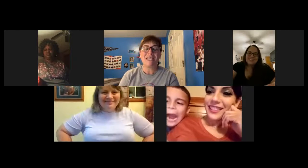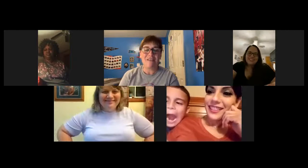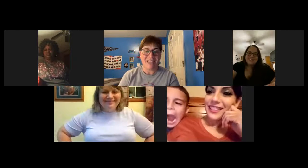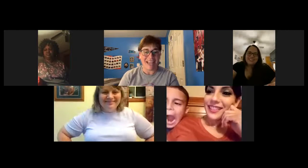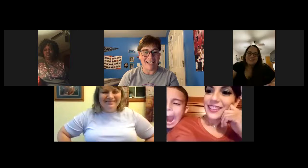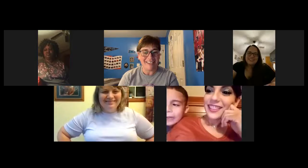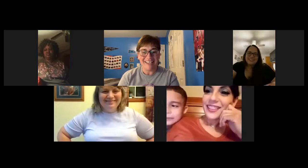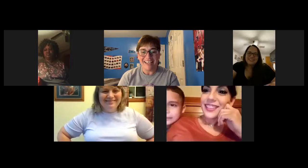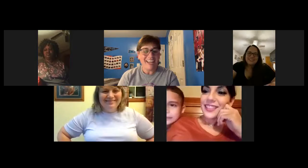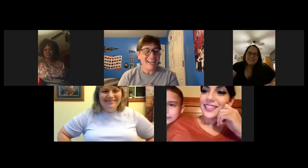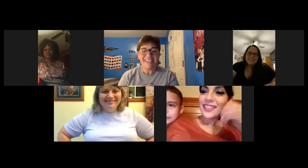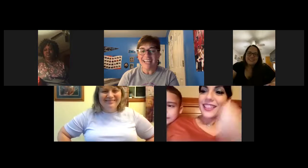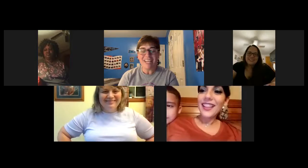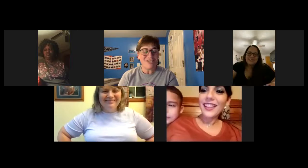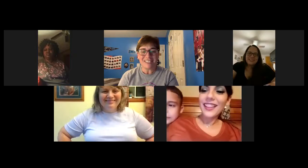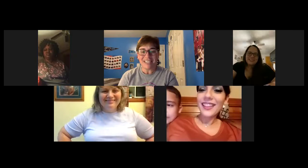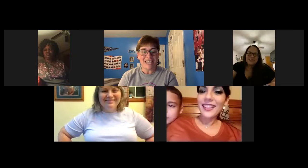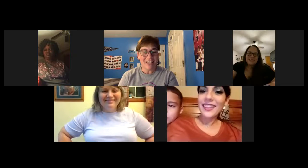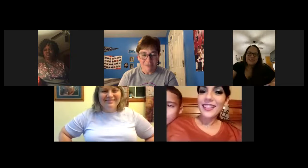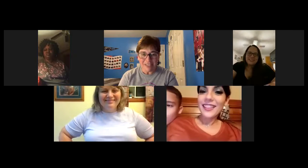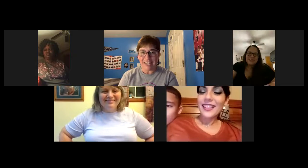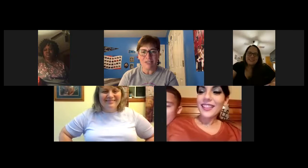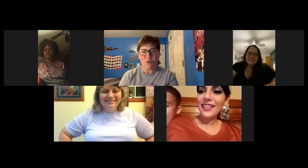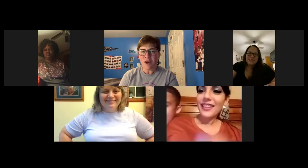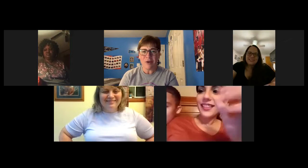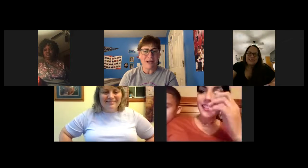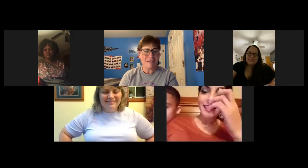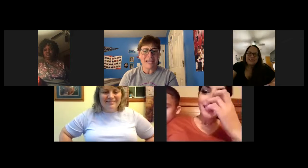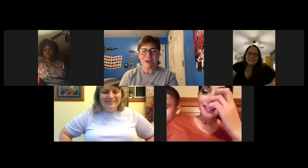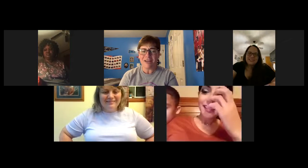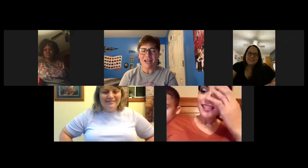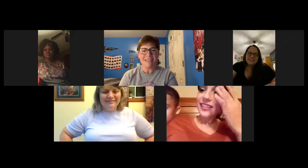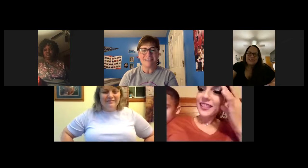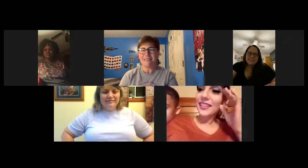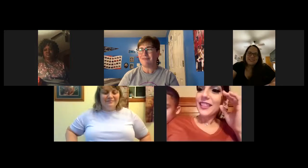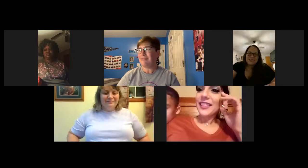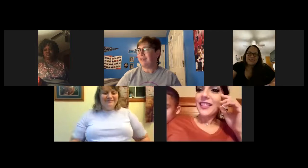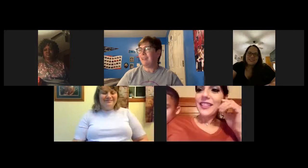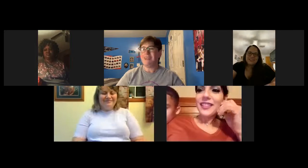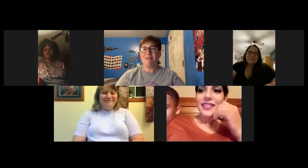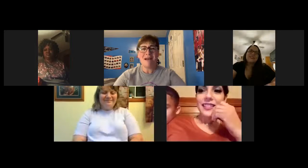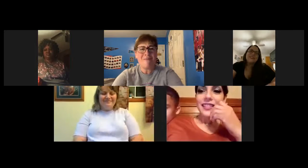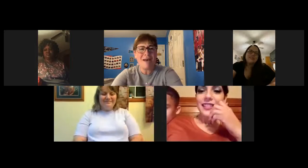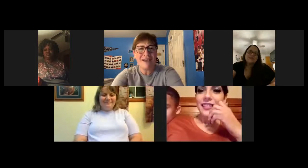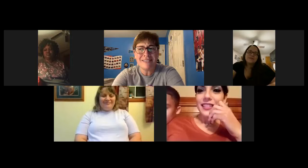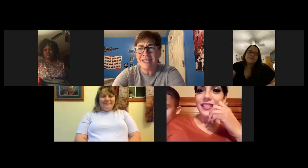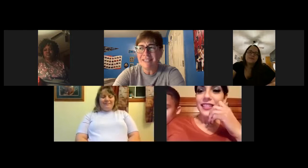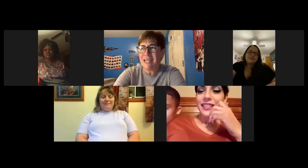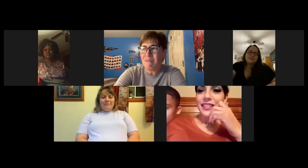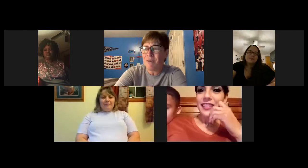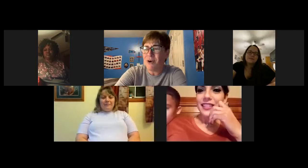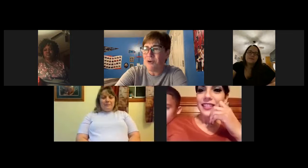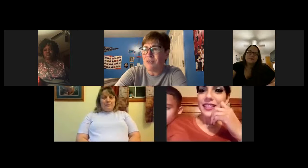would love that. He loves it. He's walking around saying all kinds of stuff. You know, Mom, I'll